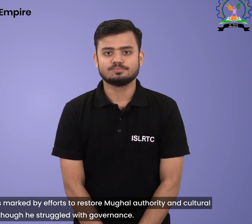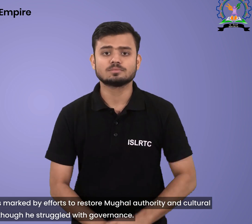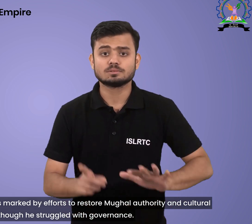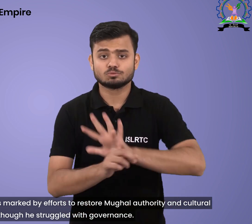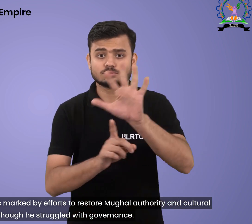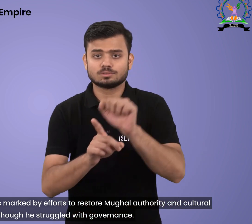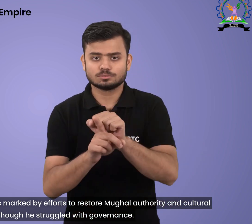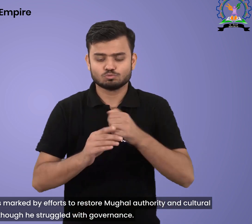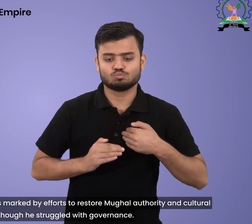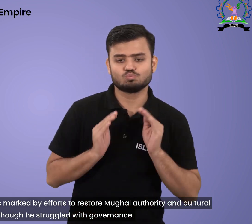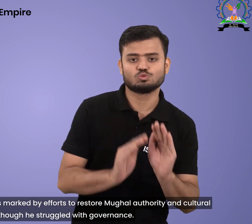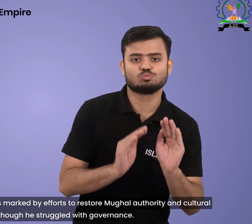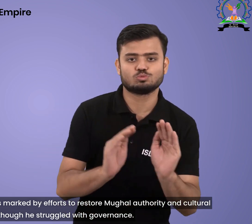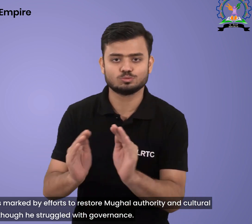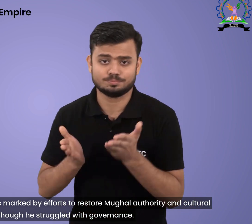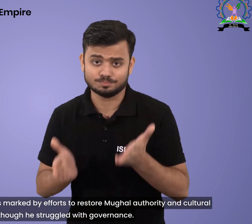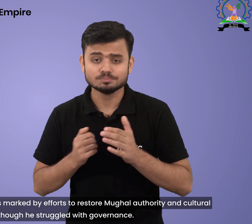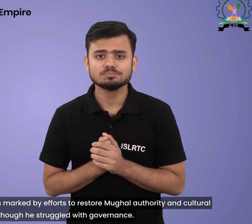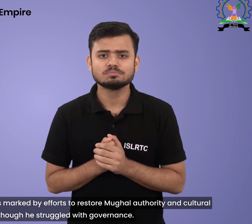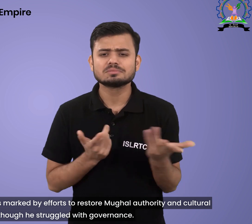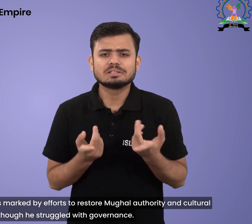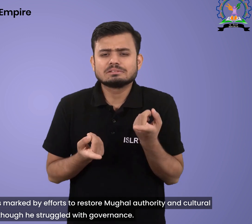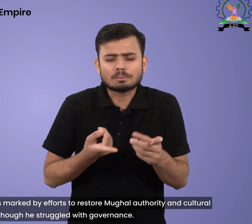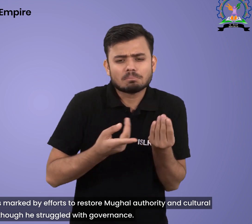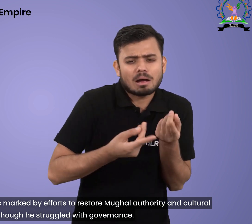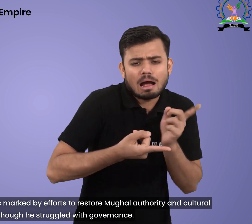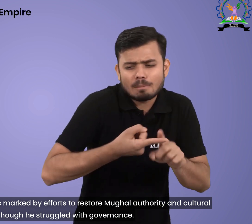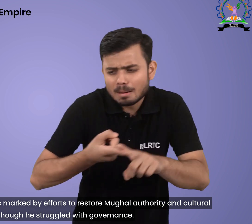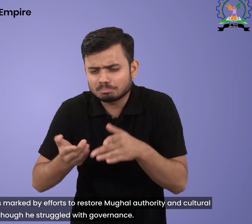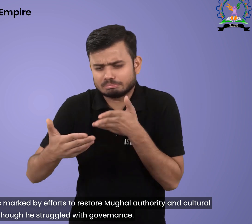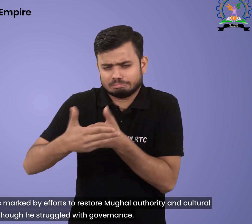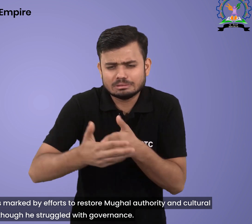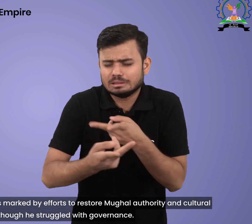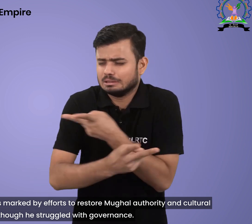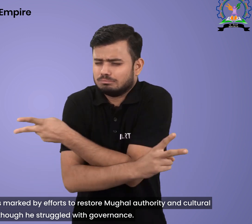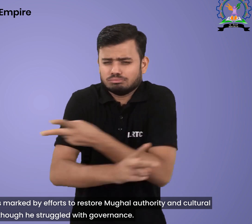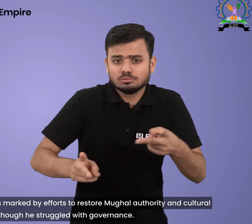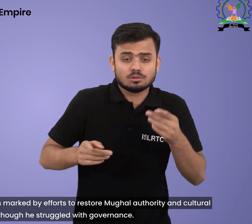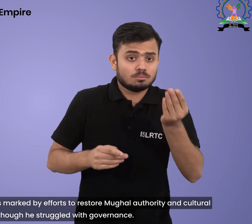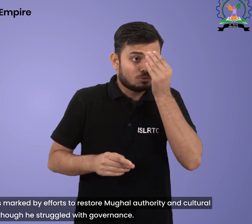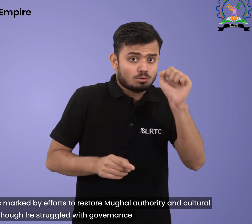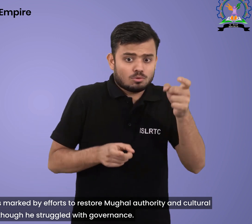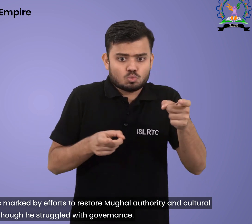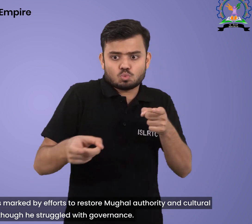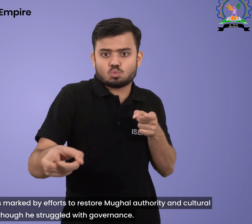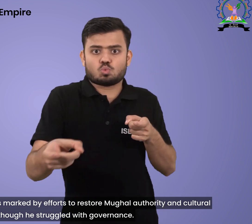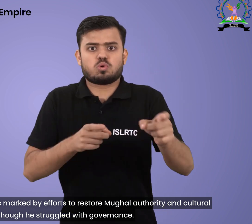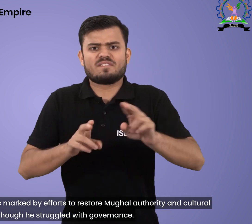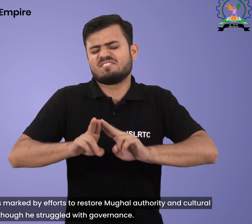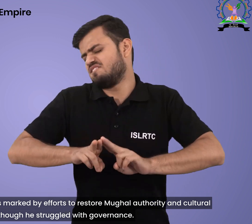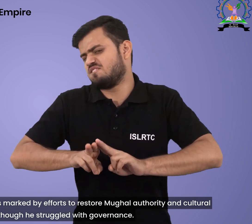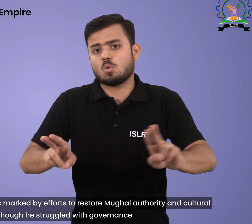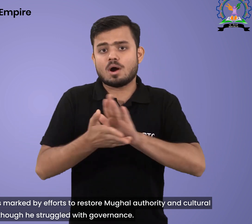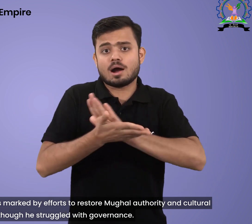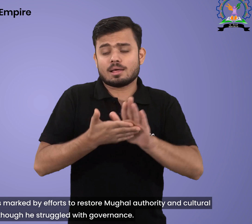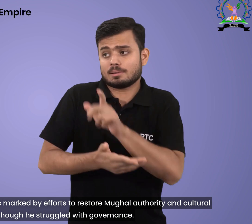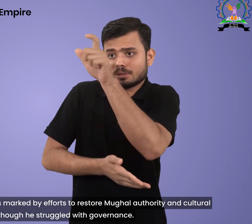Cultural contributions. His reign was marked by efforts to restore Mughal authority and cultural integration, although he struggled